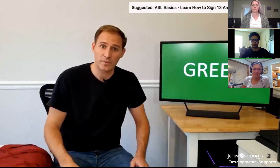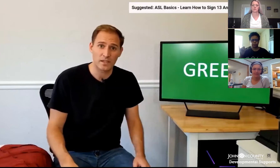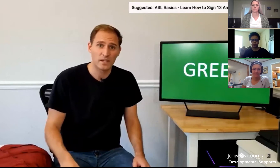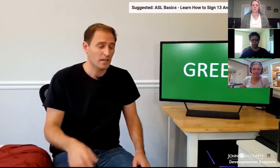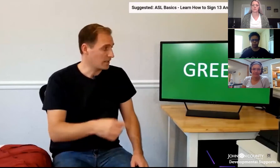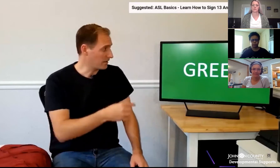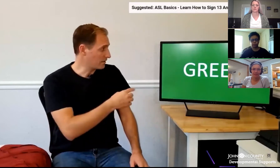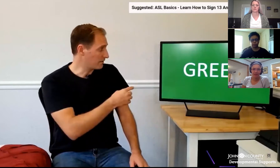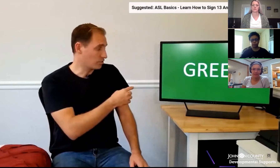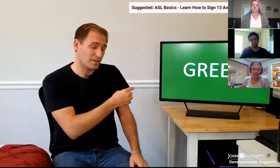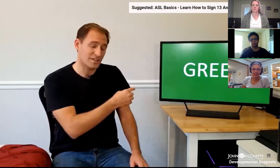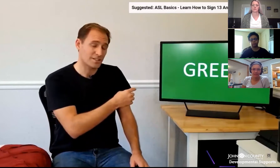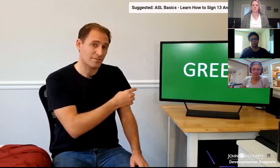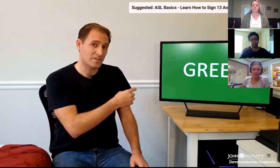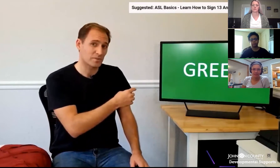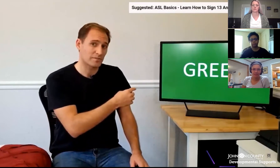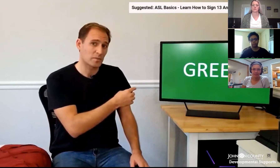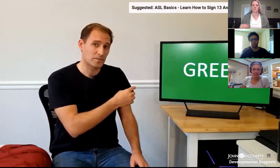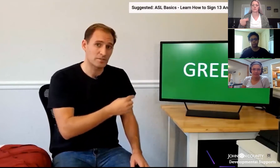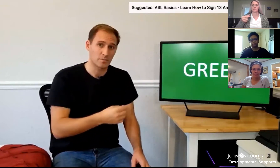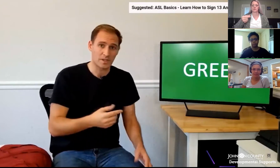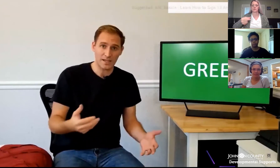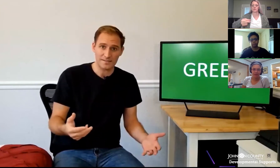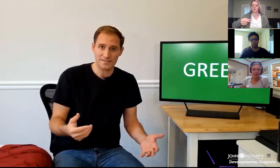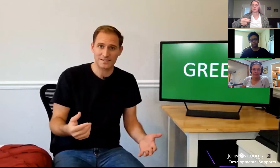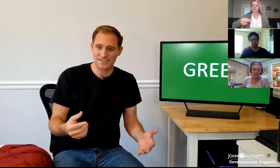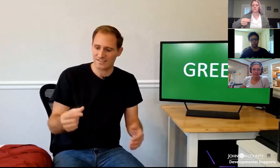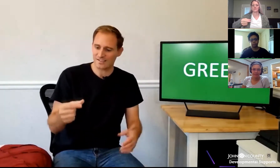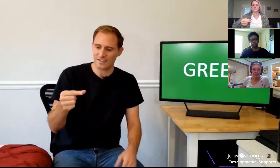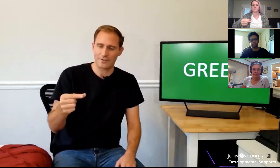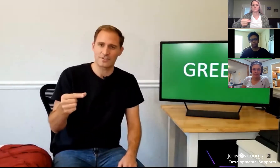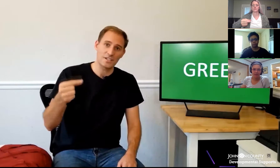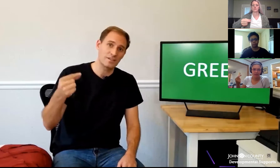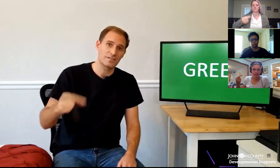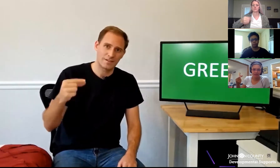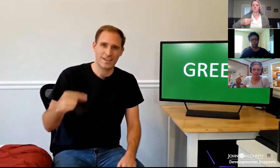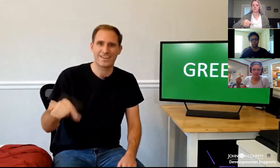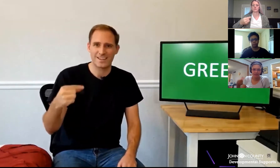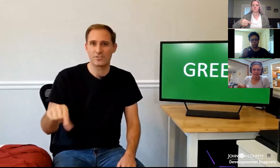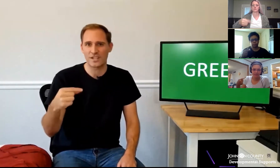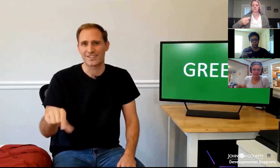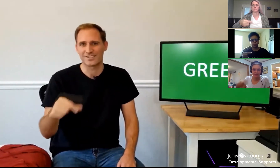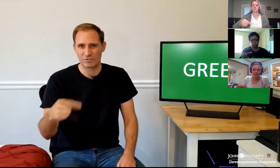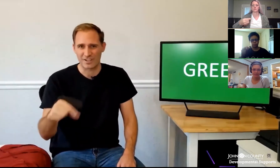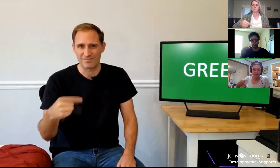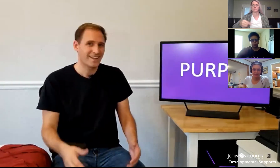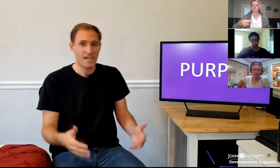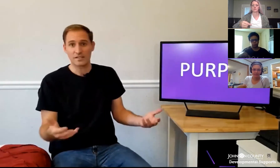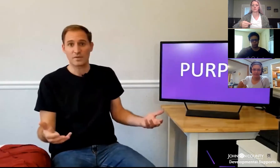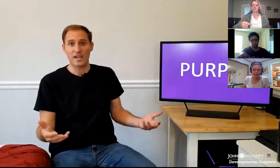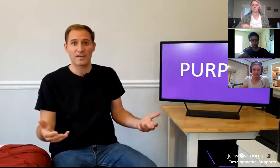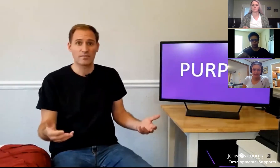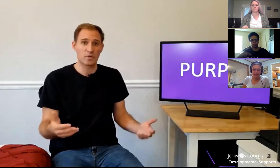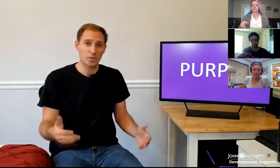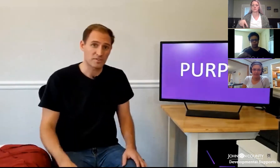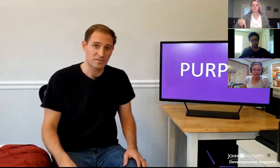the alphabet, green is actually really simple to remember too, because it's just the letter G and you shake it, green. And